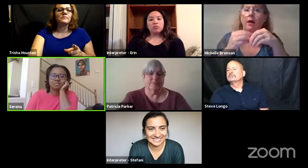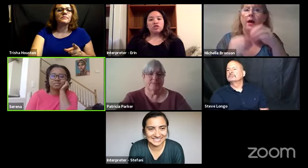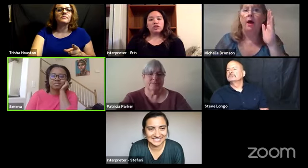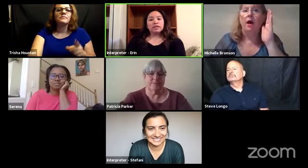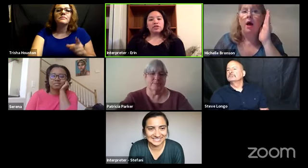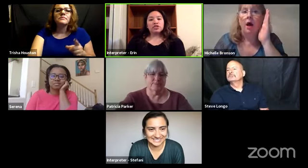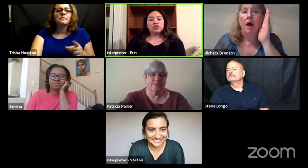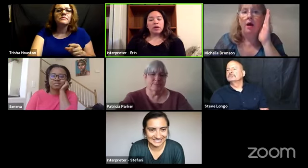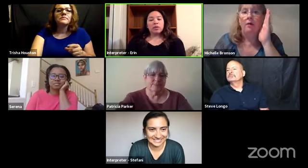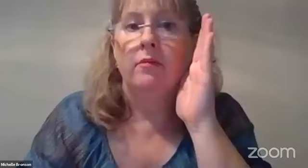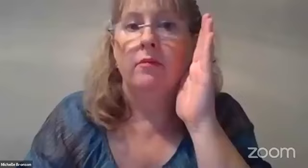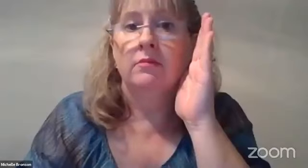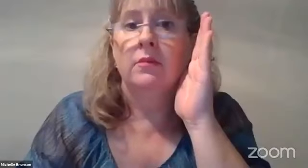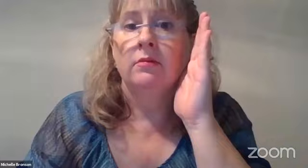Michelle saying too, I wanted to add,